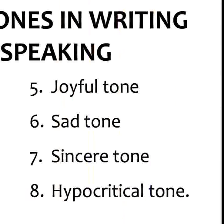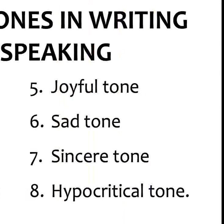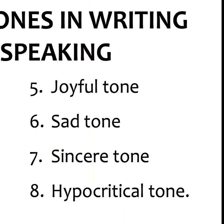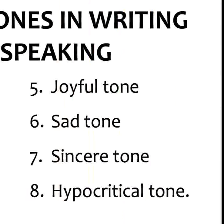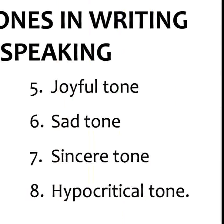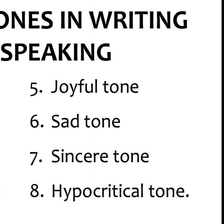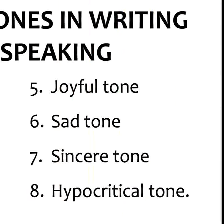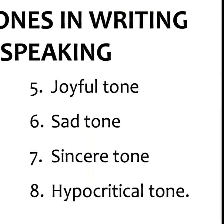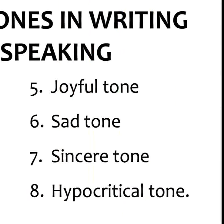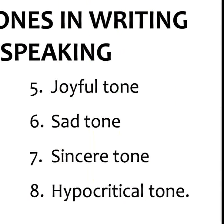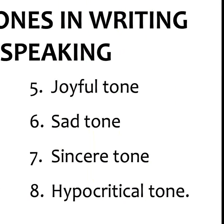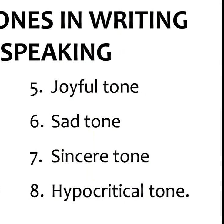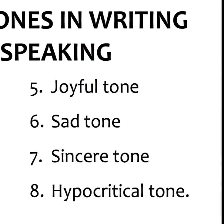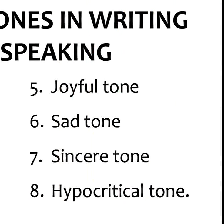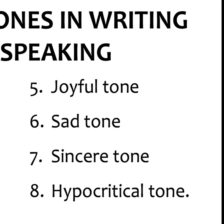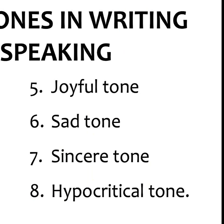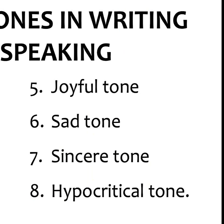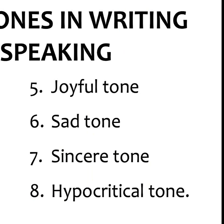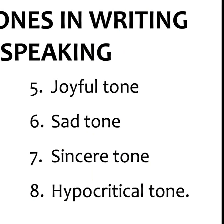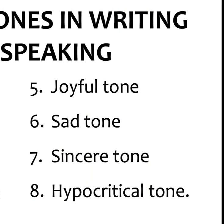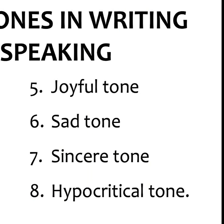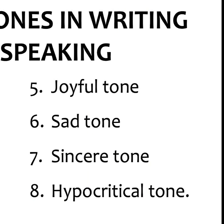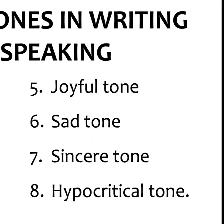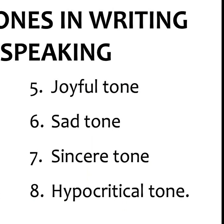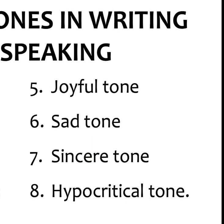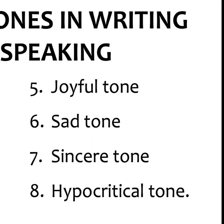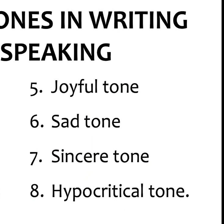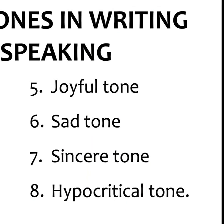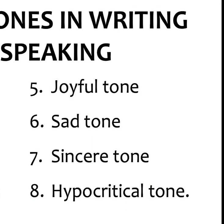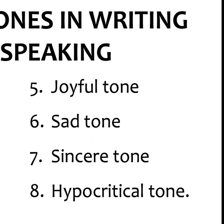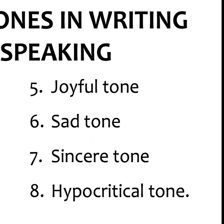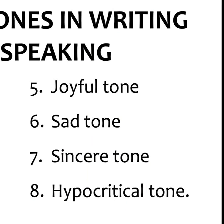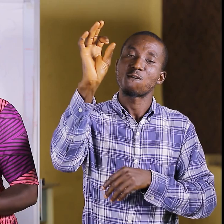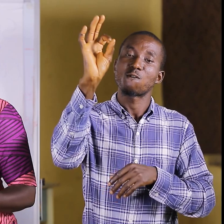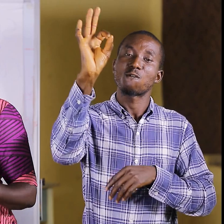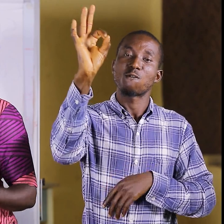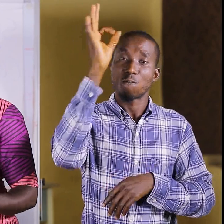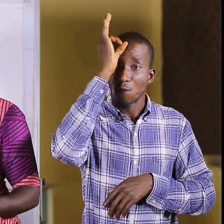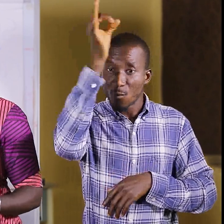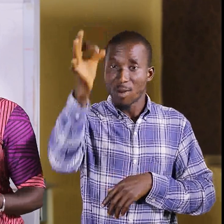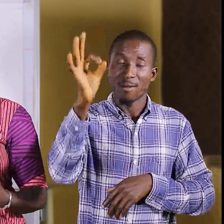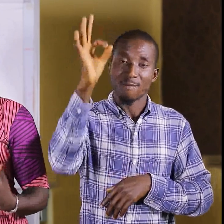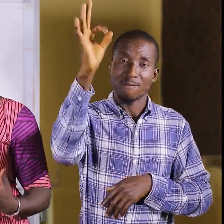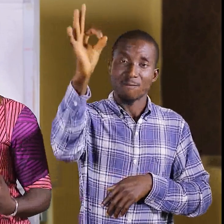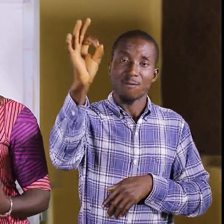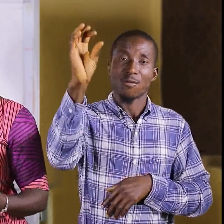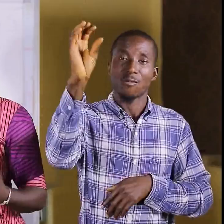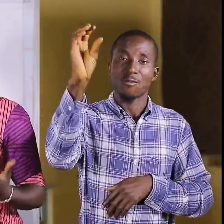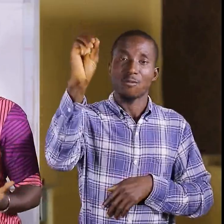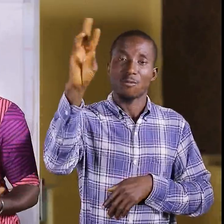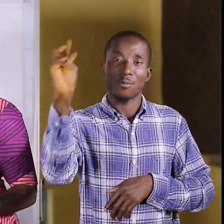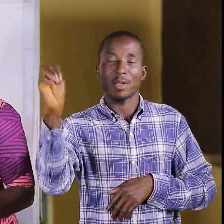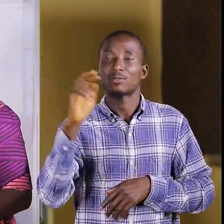have types of tones in writing and speaking. Number one, formal tone. These have got to do with